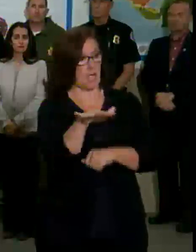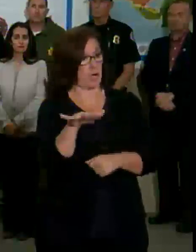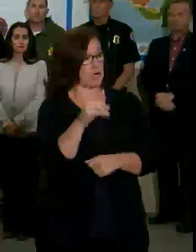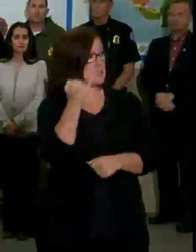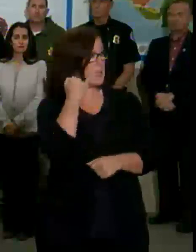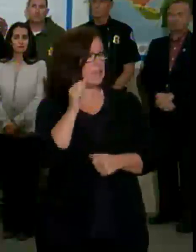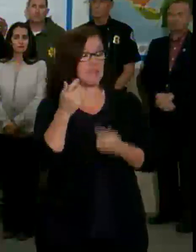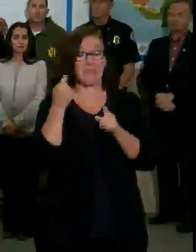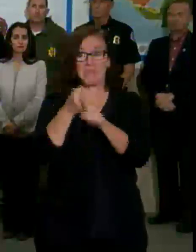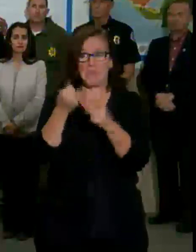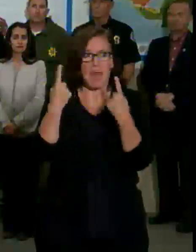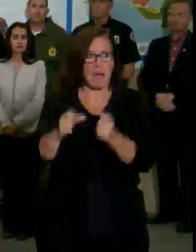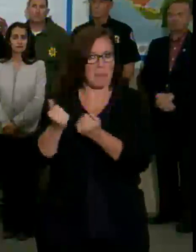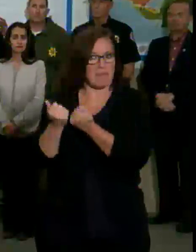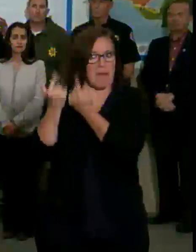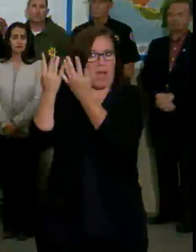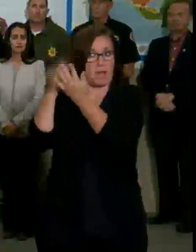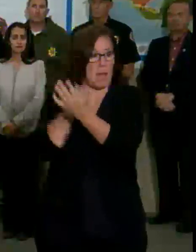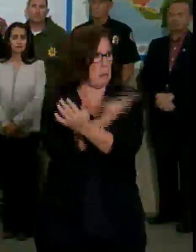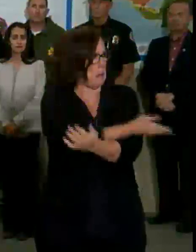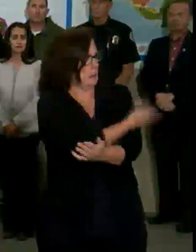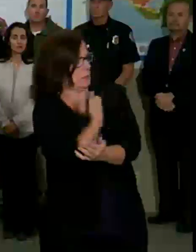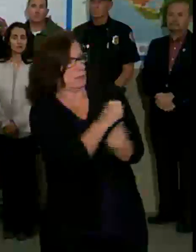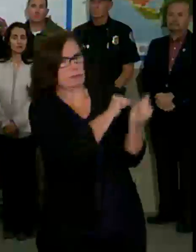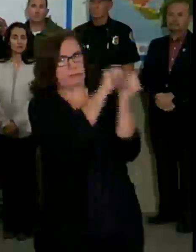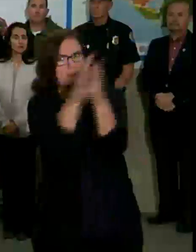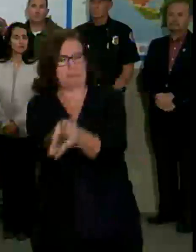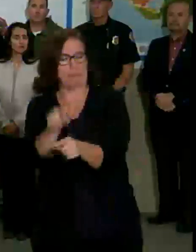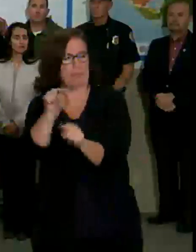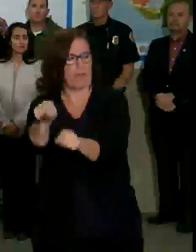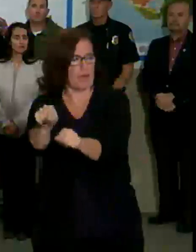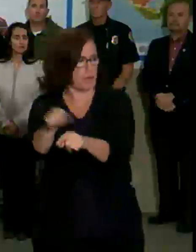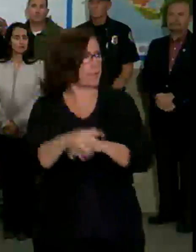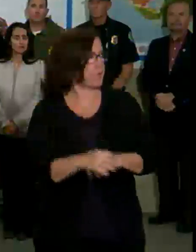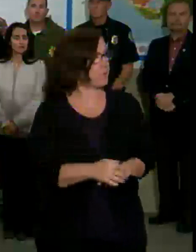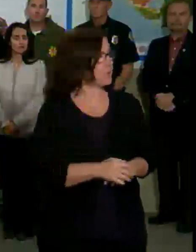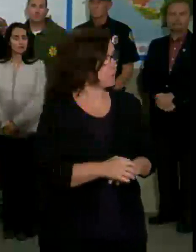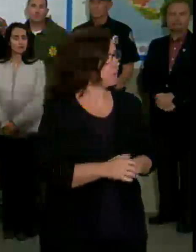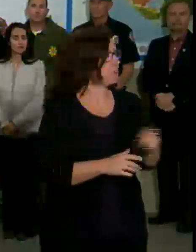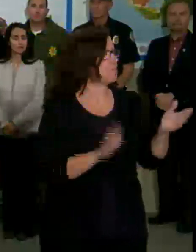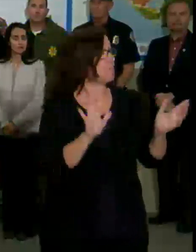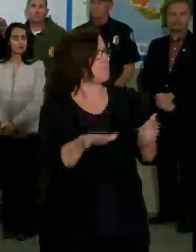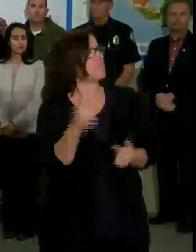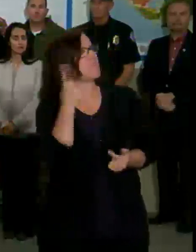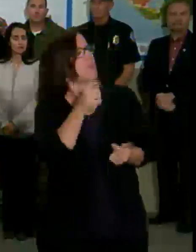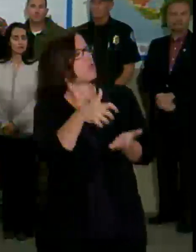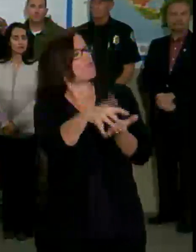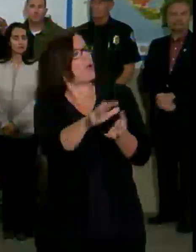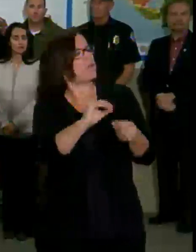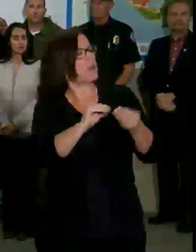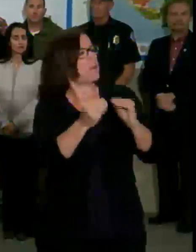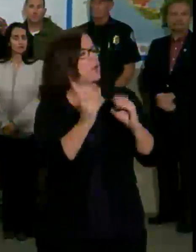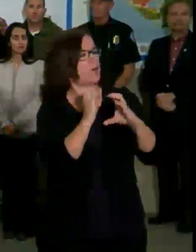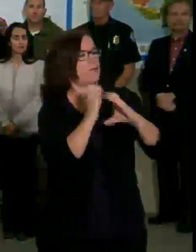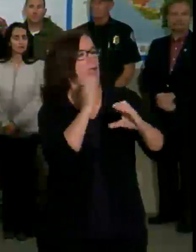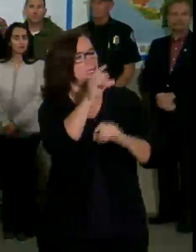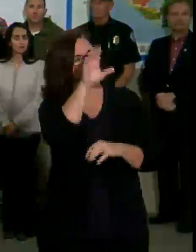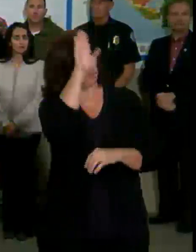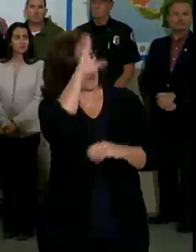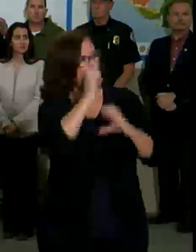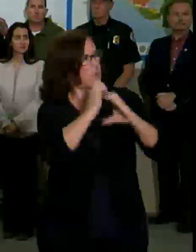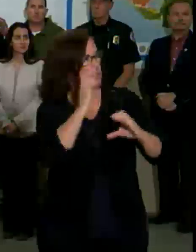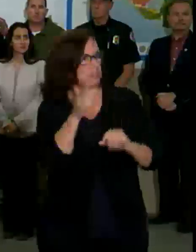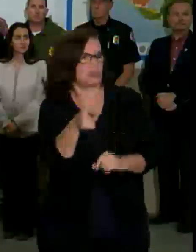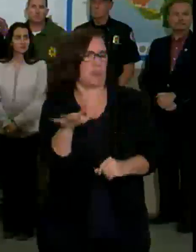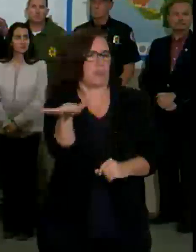than expected, we pull the engines out of the staging area and engage them. Do you have any idea of rough number of engines you've got in that particular sector right